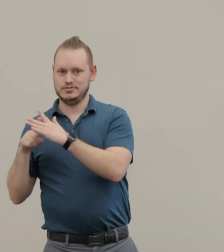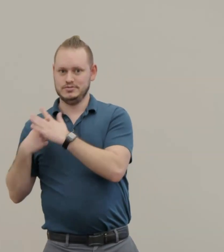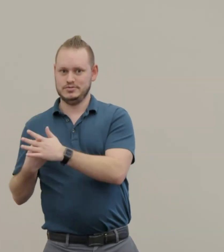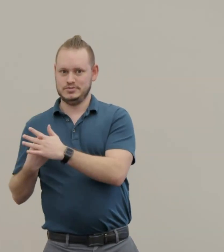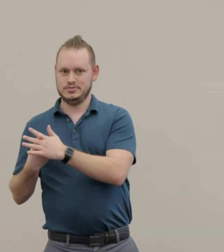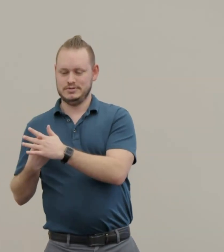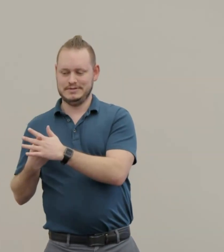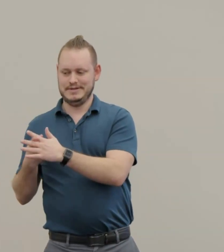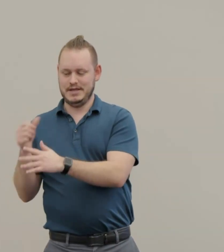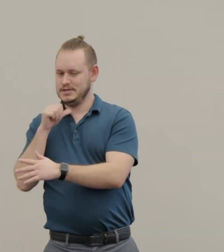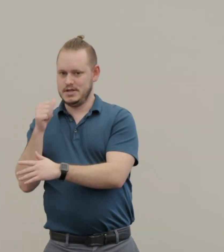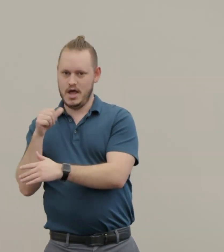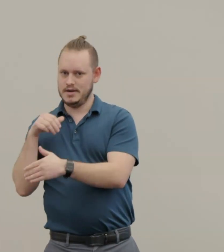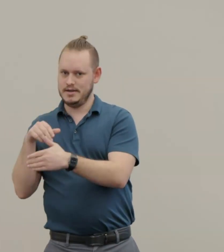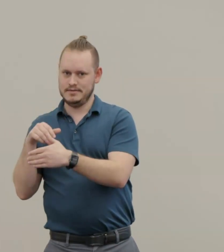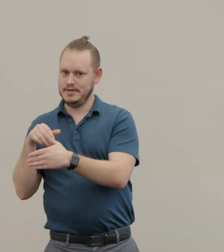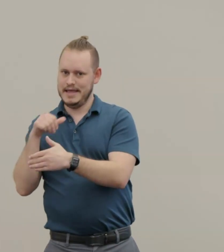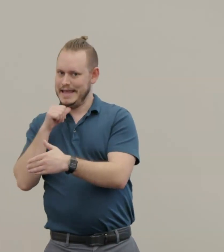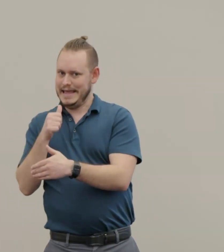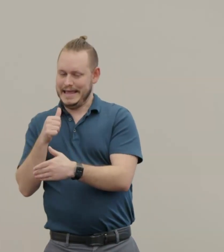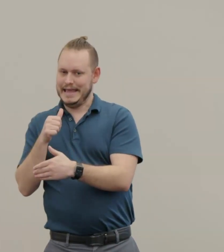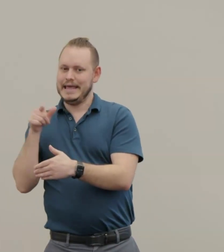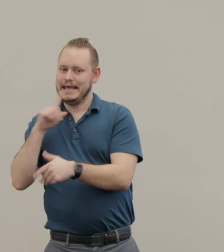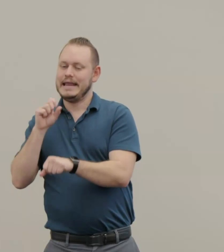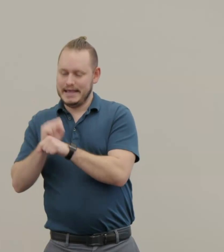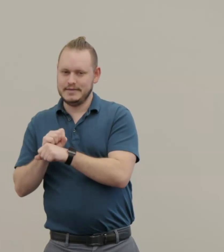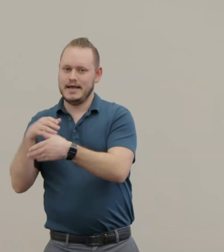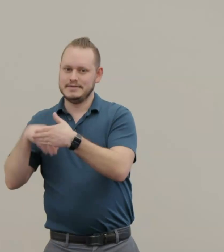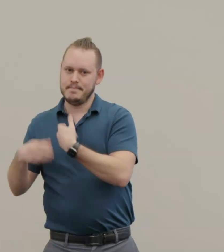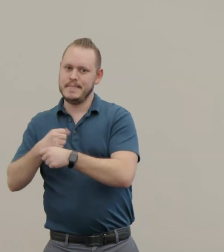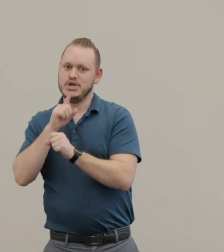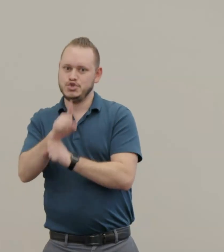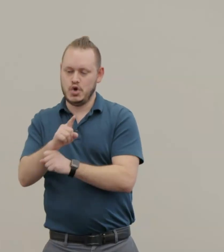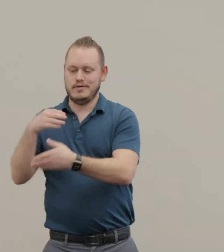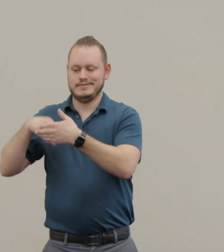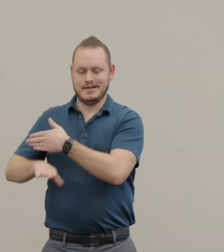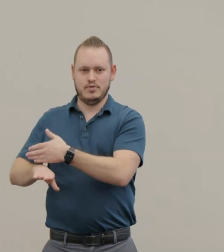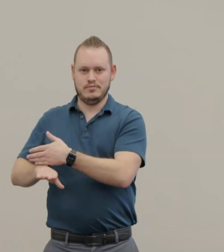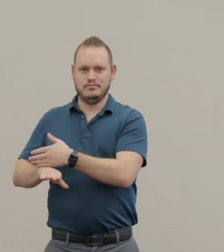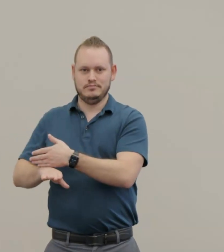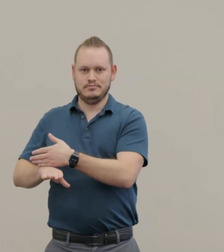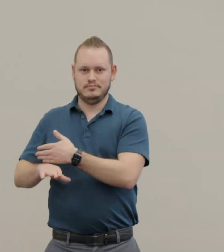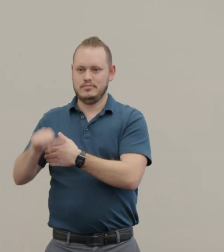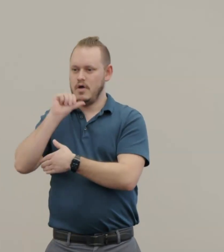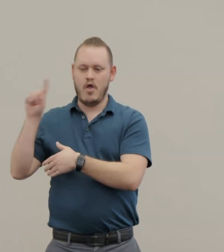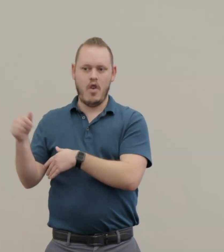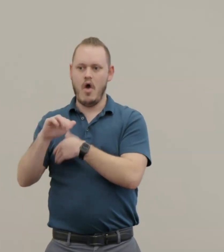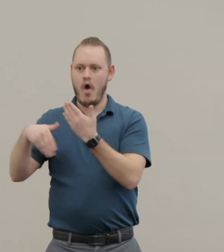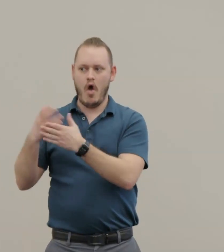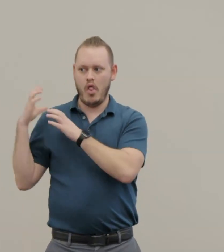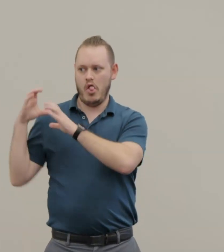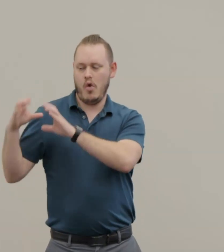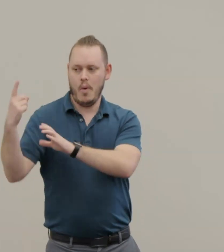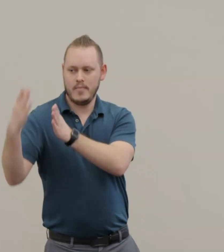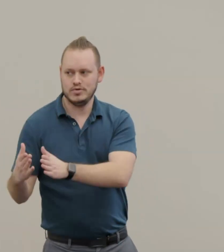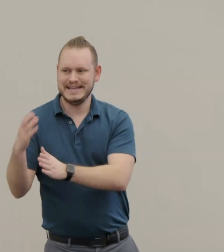making inaccessible content, that we're covering our bases, or not putting it all on one person. Even if this